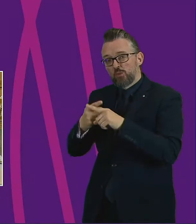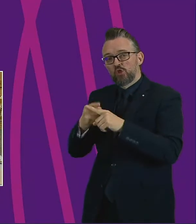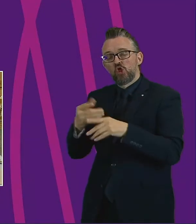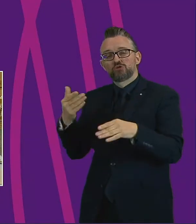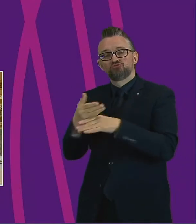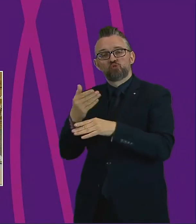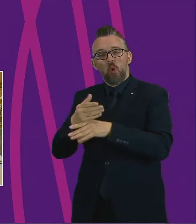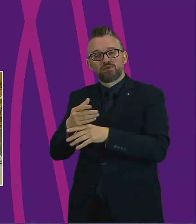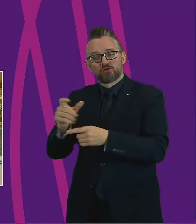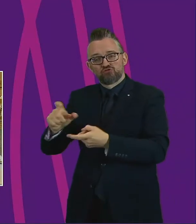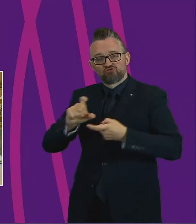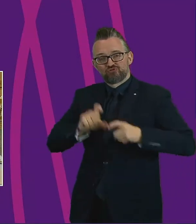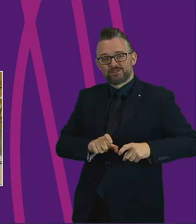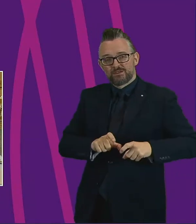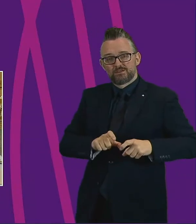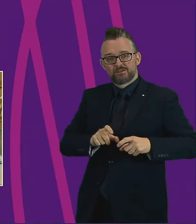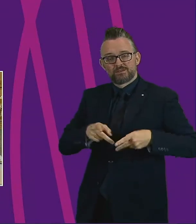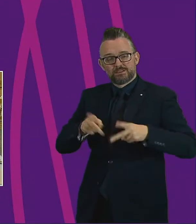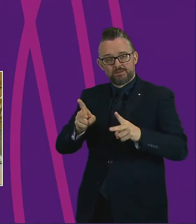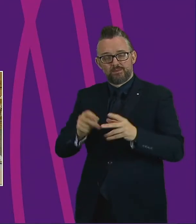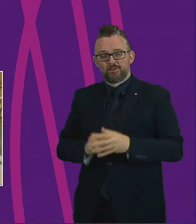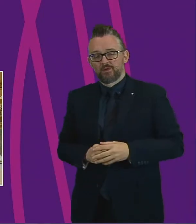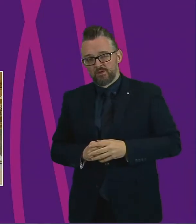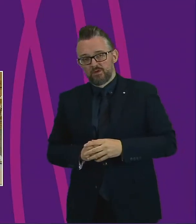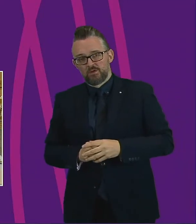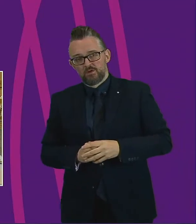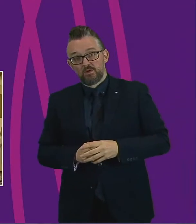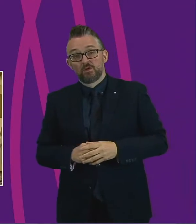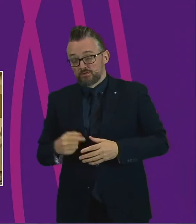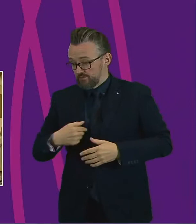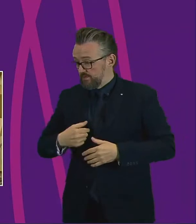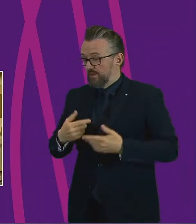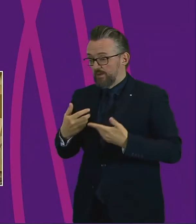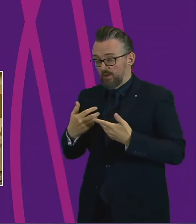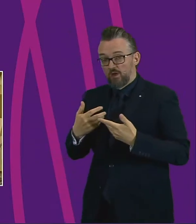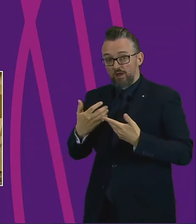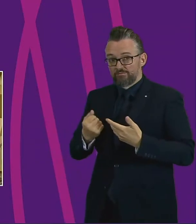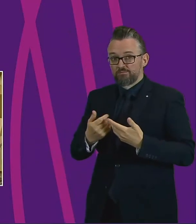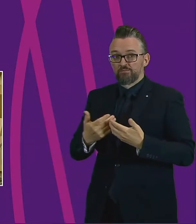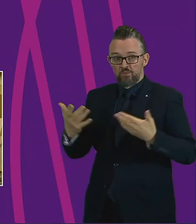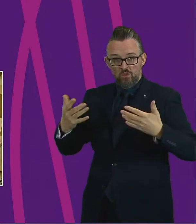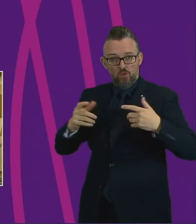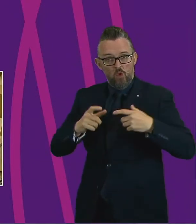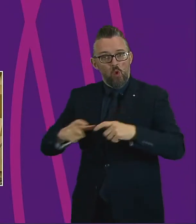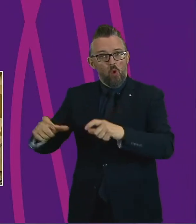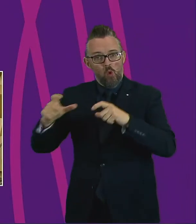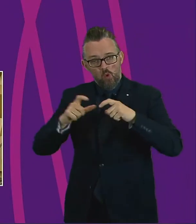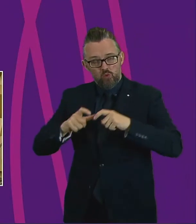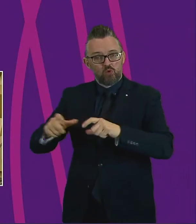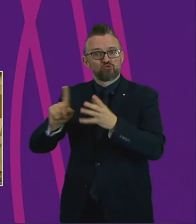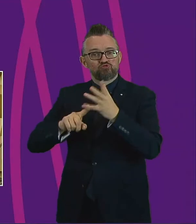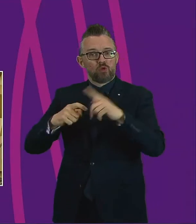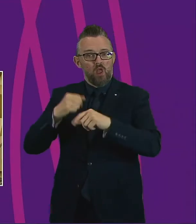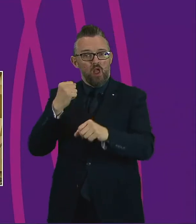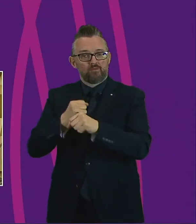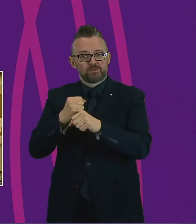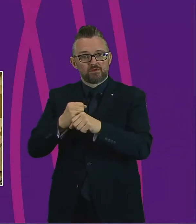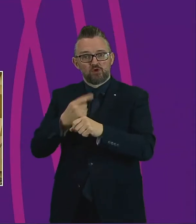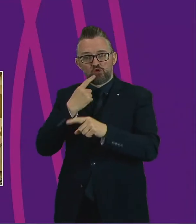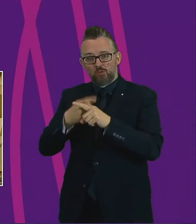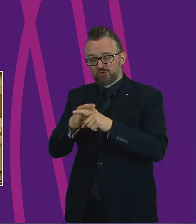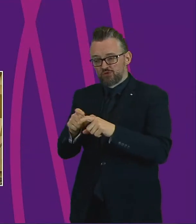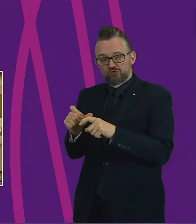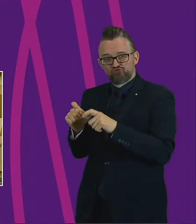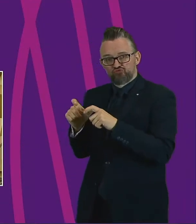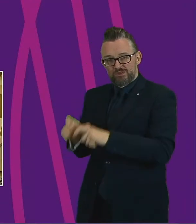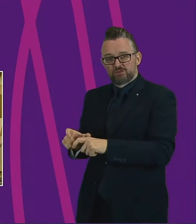scheme. First Minister. We're having ongoing discussions with the UK Government about the retention of